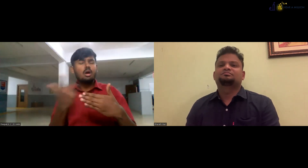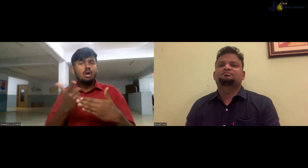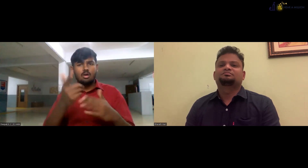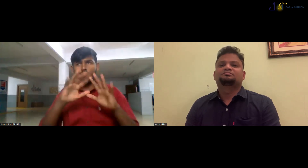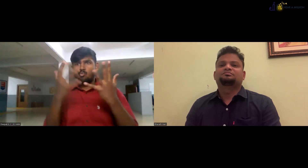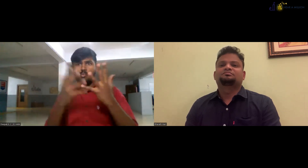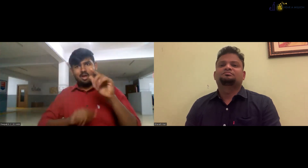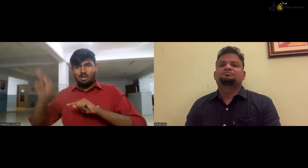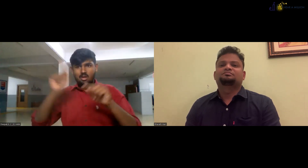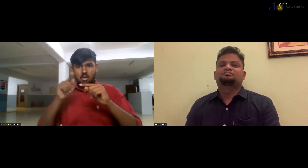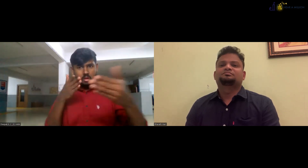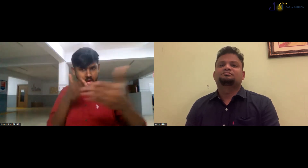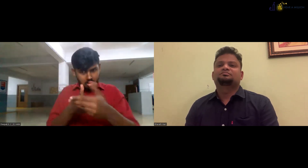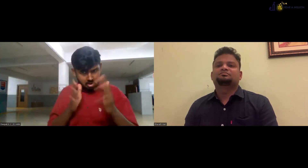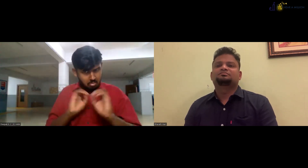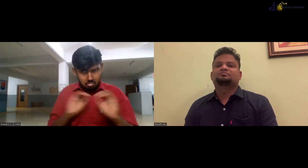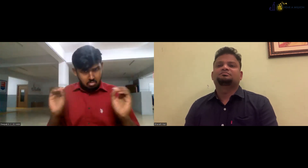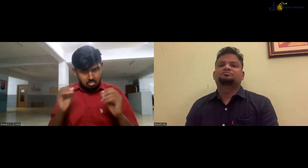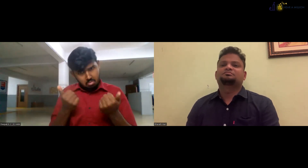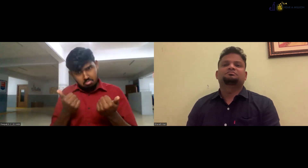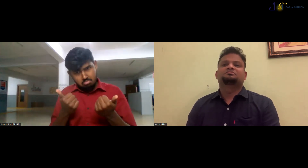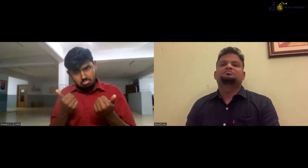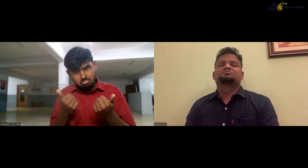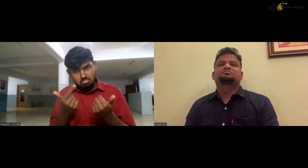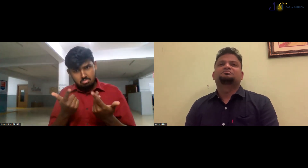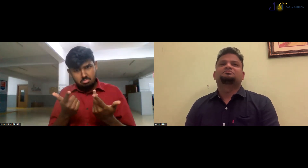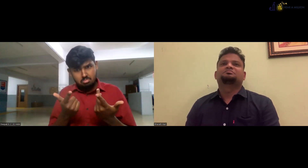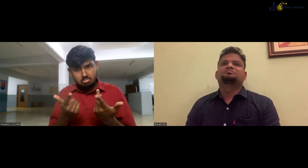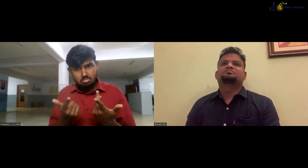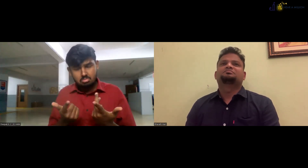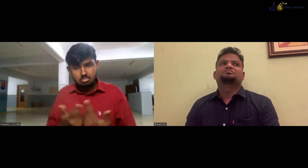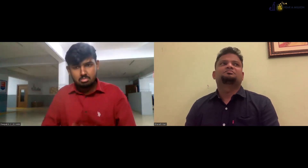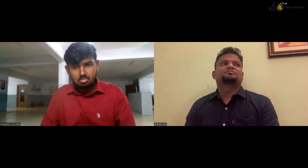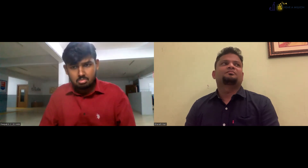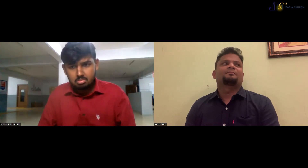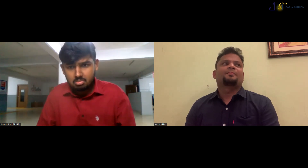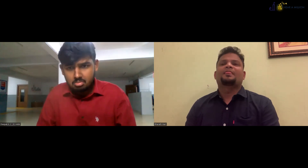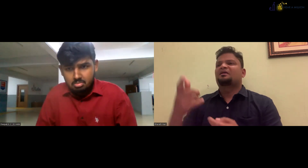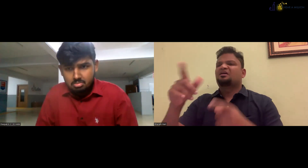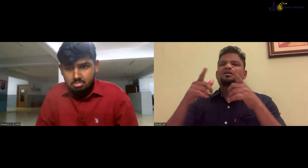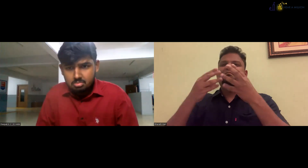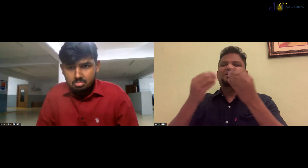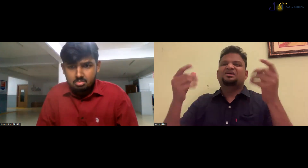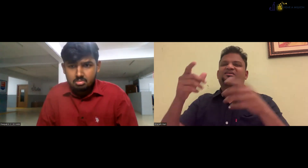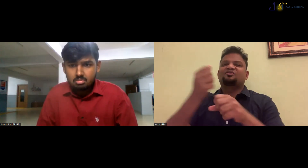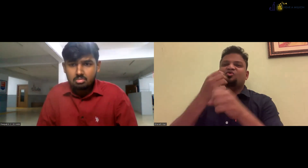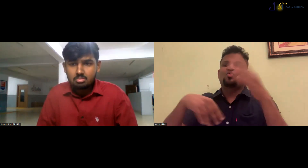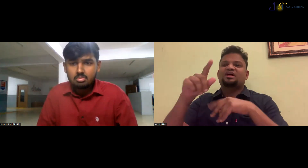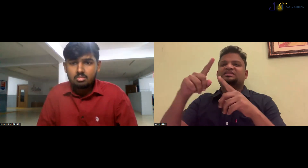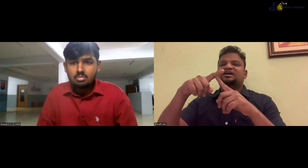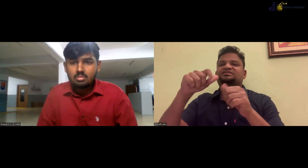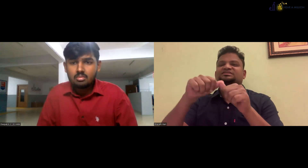Okay, so that was one challenge where you had to face something. The other barriers, while travel, you haven't had many barriers as